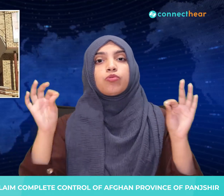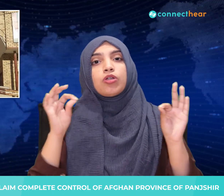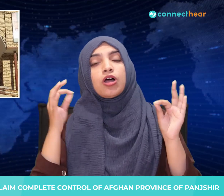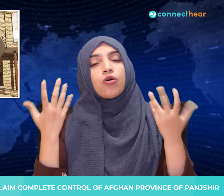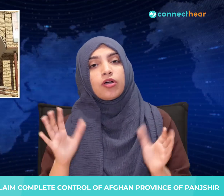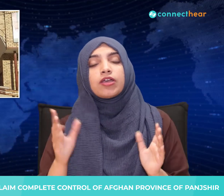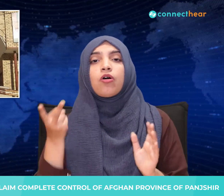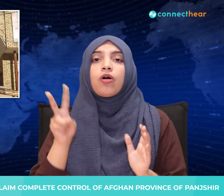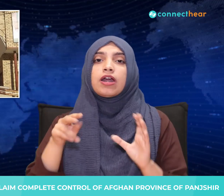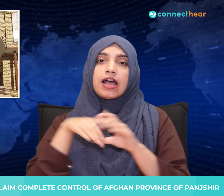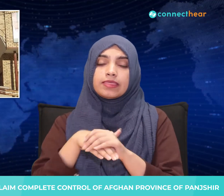and ammunition.